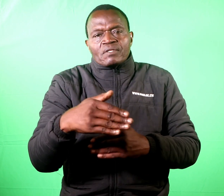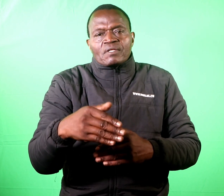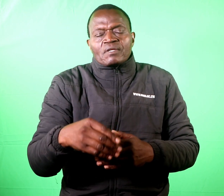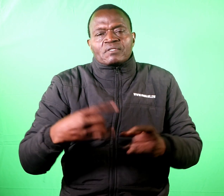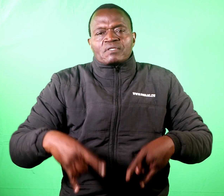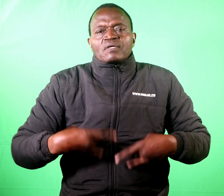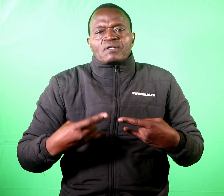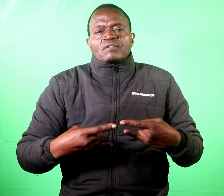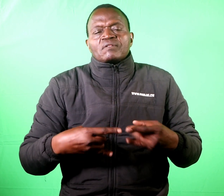B.